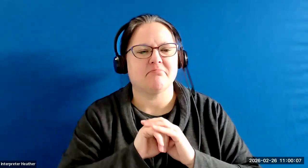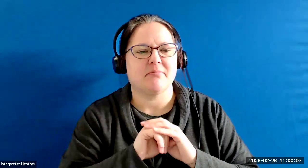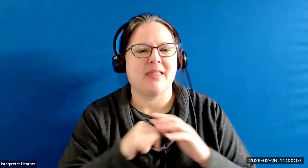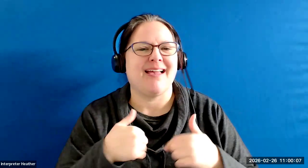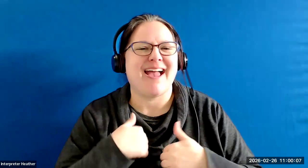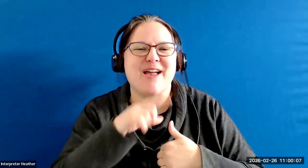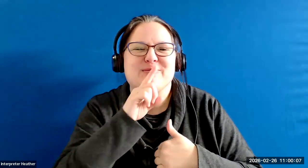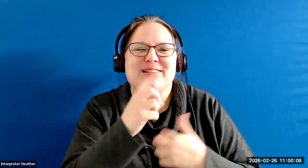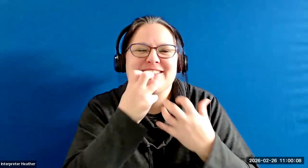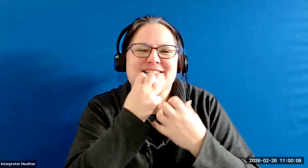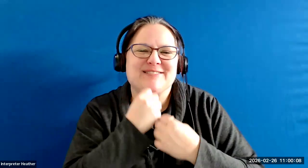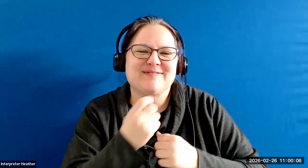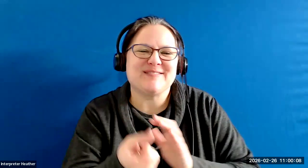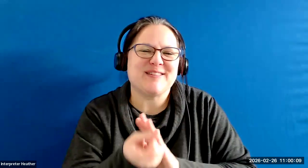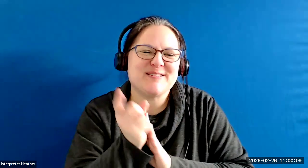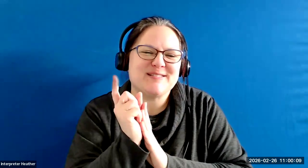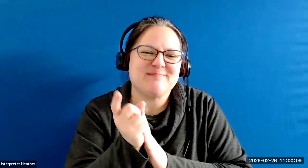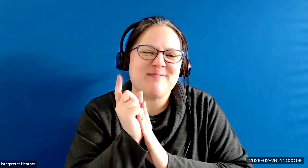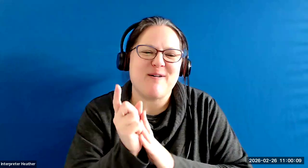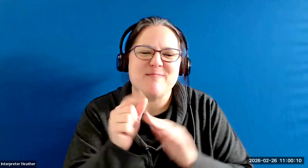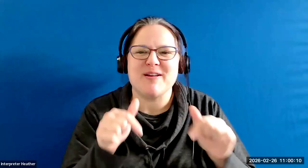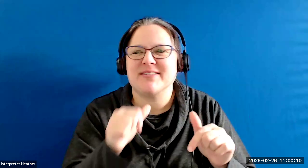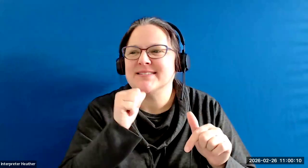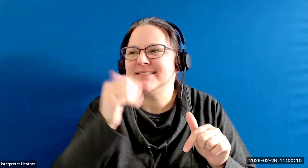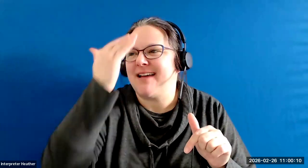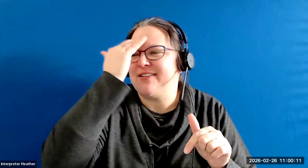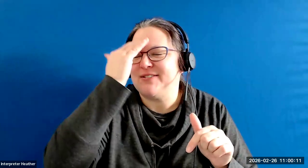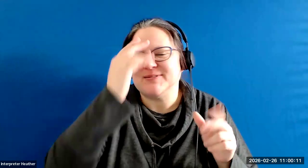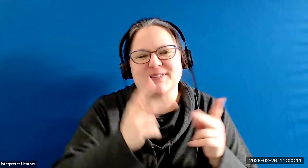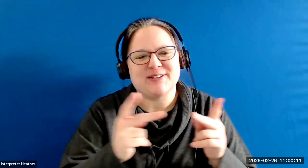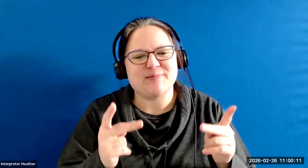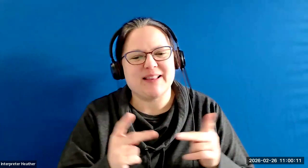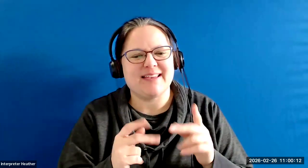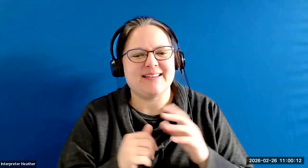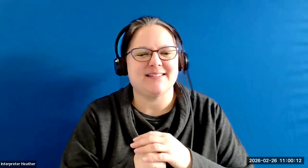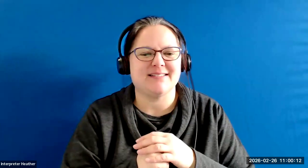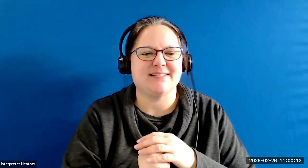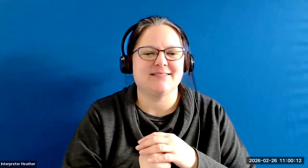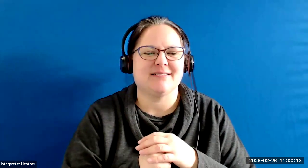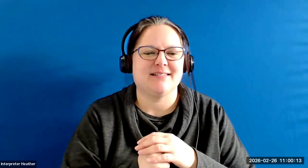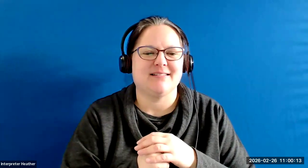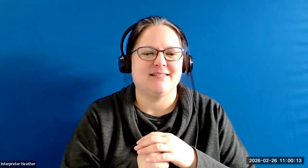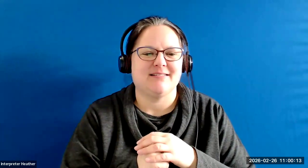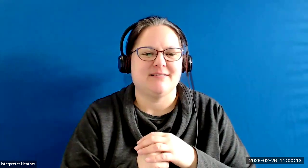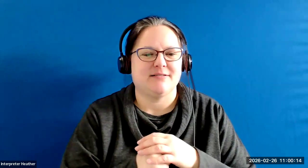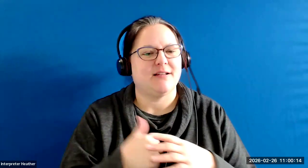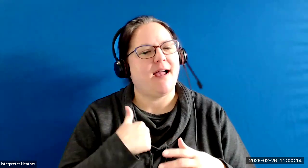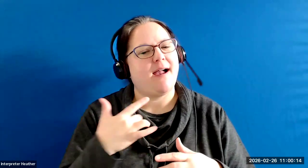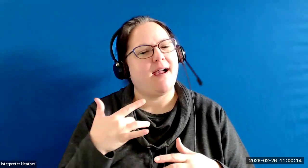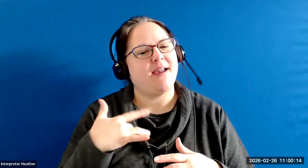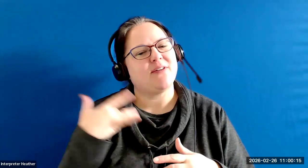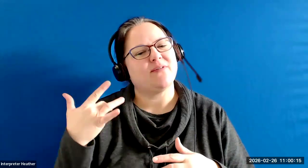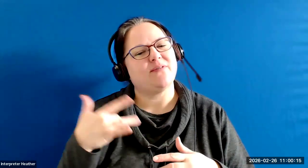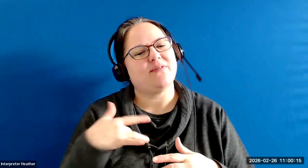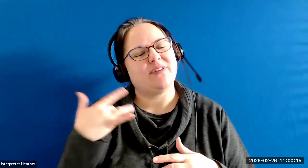savoring the moment in this unfamiliar place. And I'm feeling like the velvet